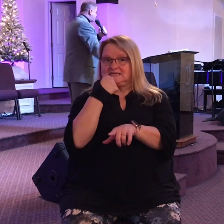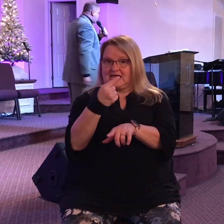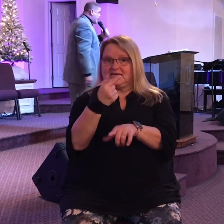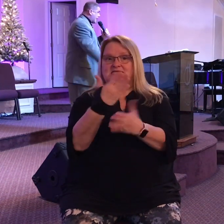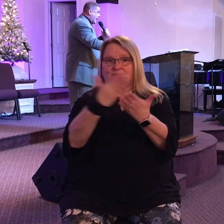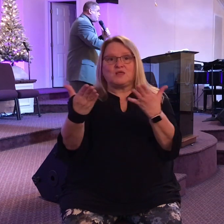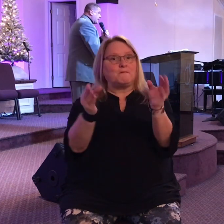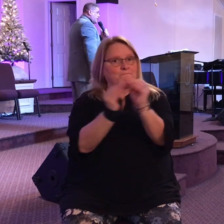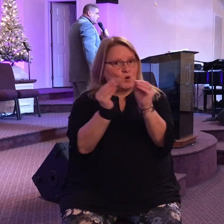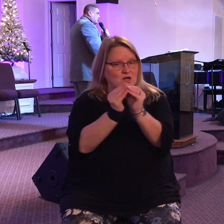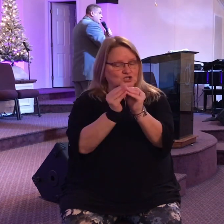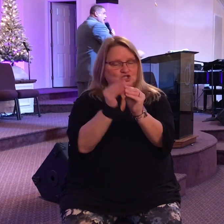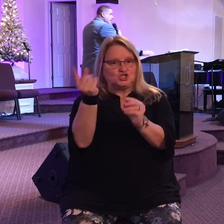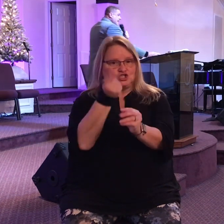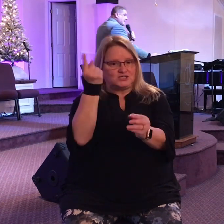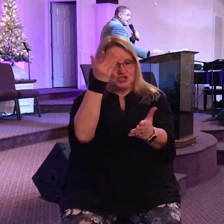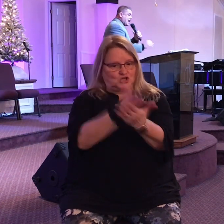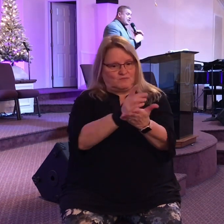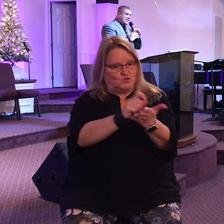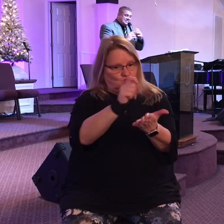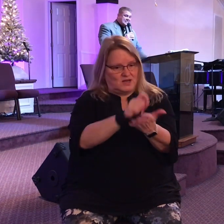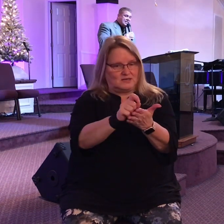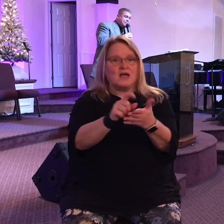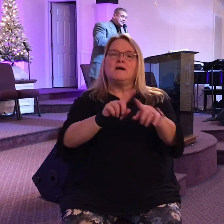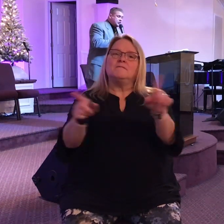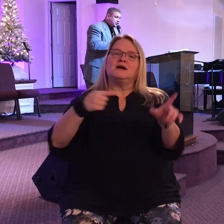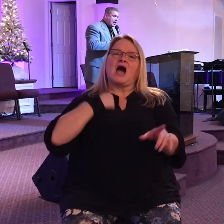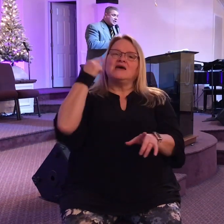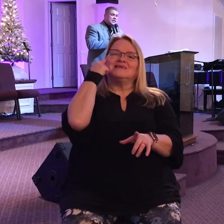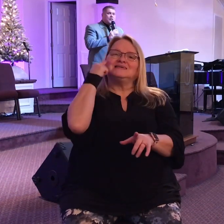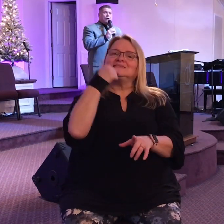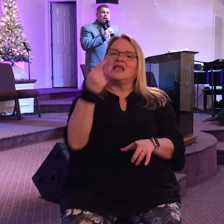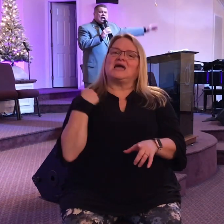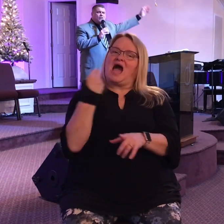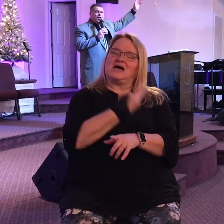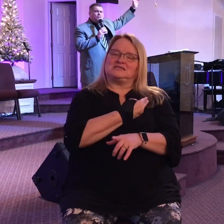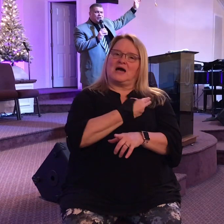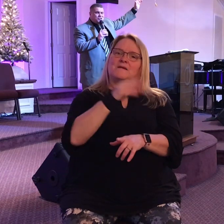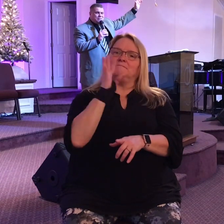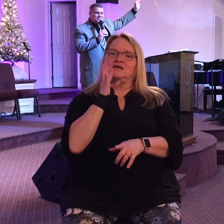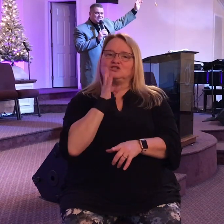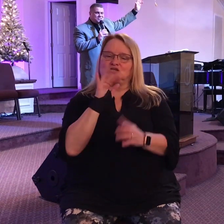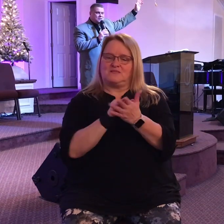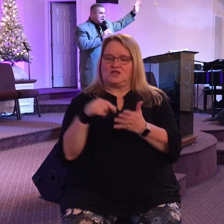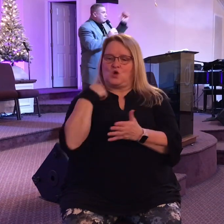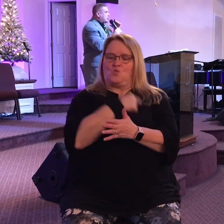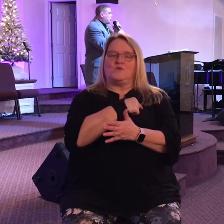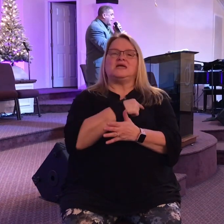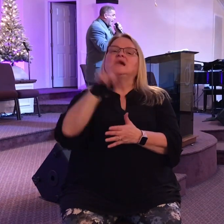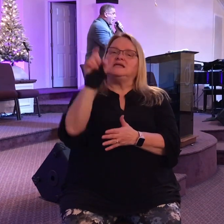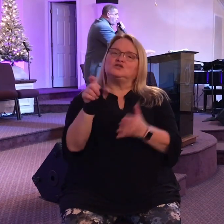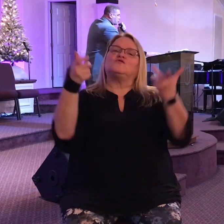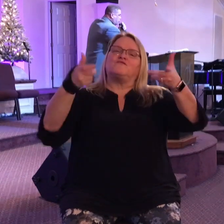maybe stopped writing. I'm telling you that I think it's to send a message to us that we have unfinished business. Amen.